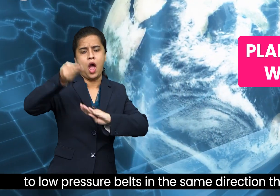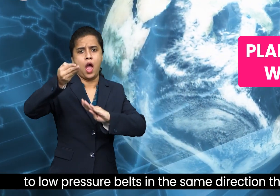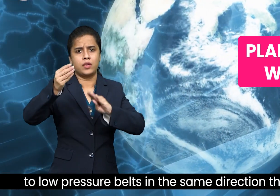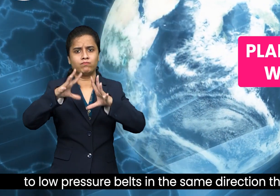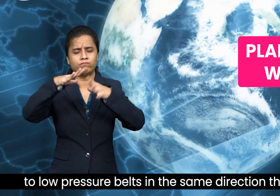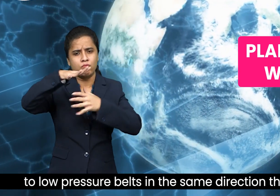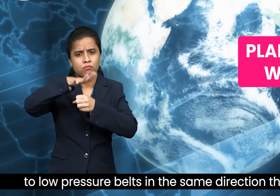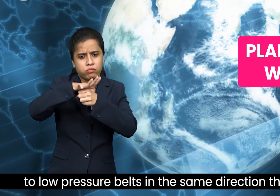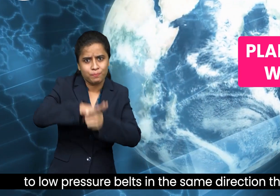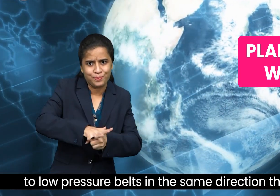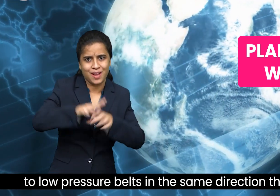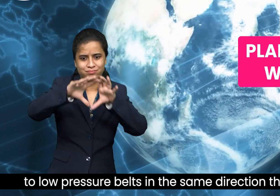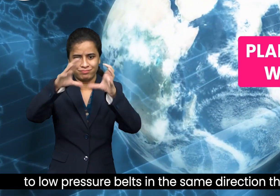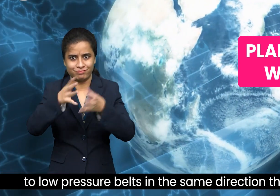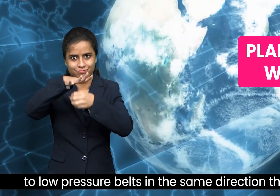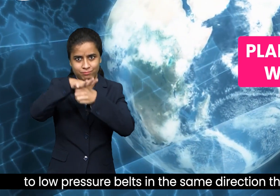belts